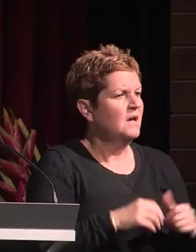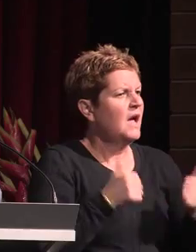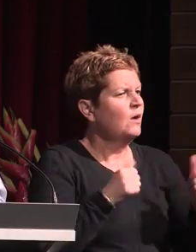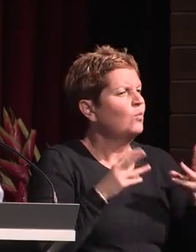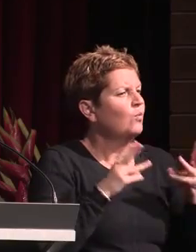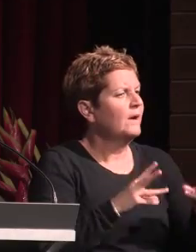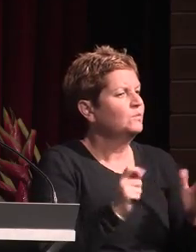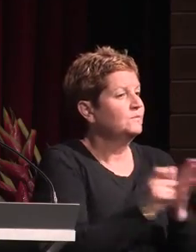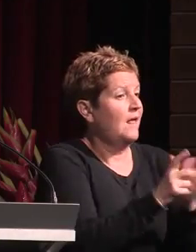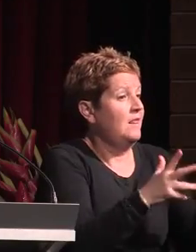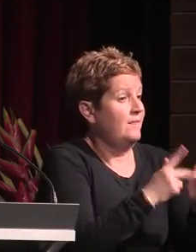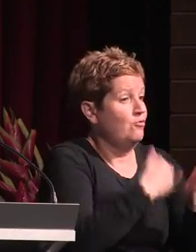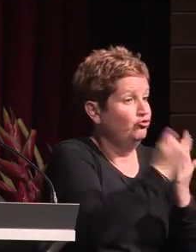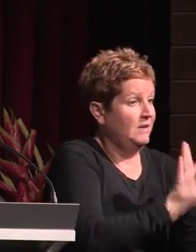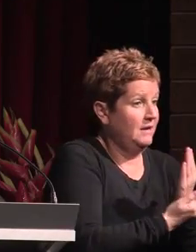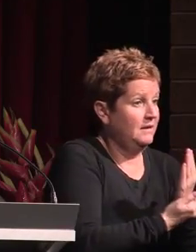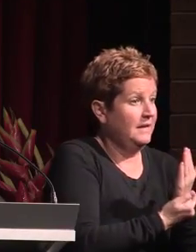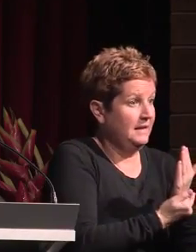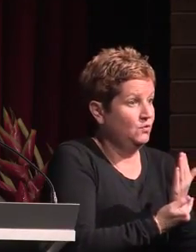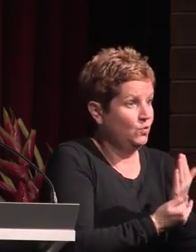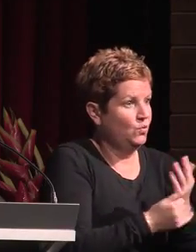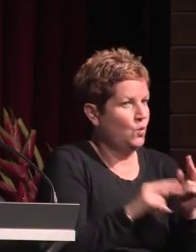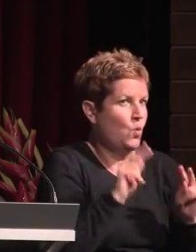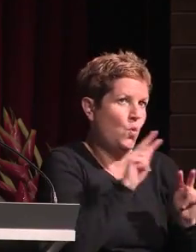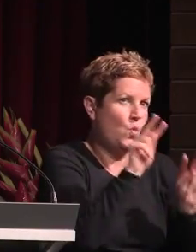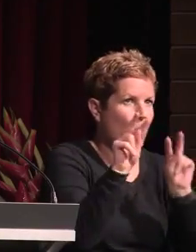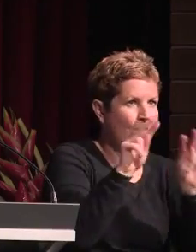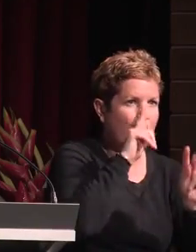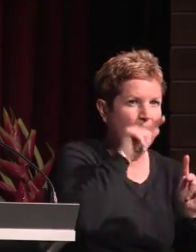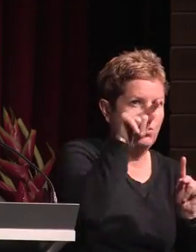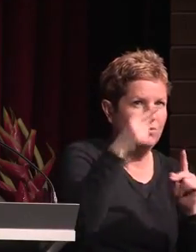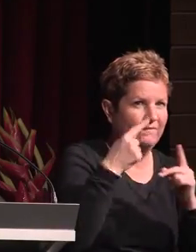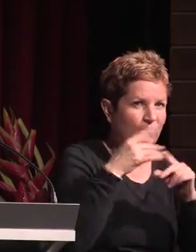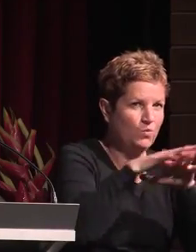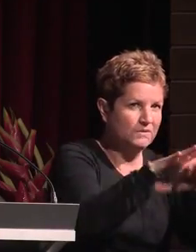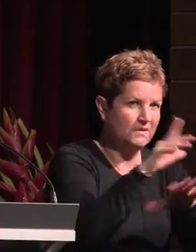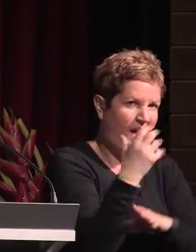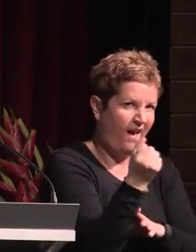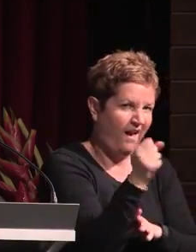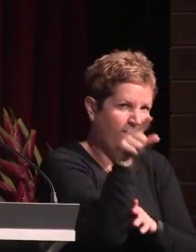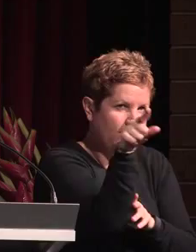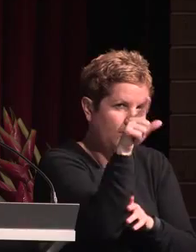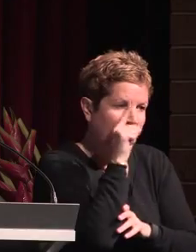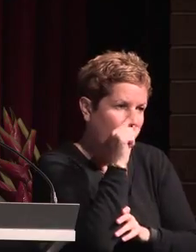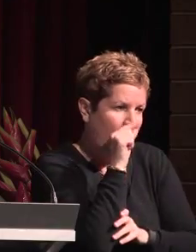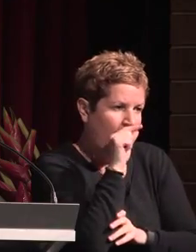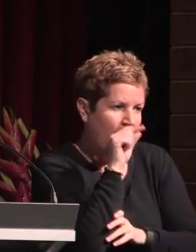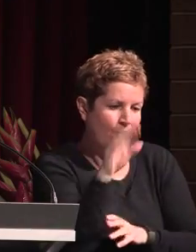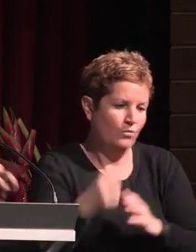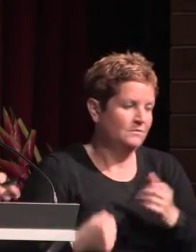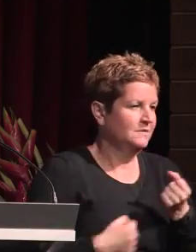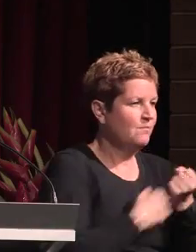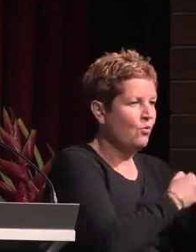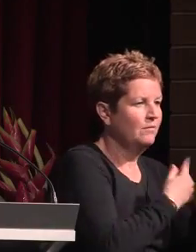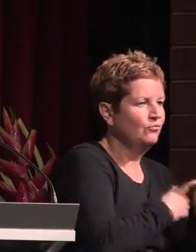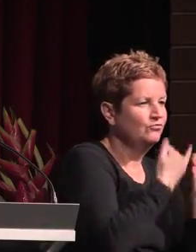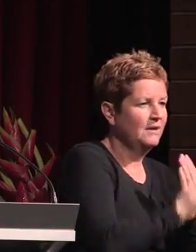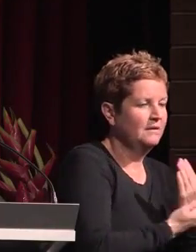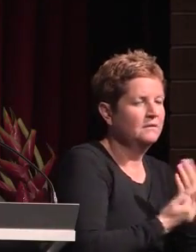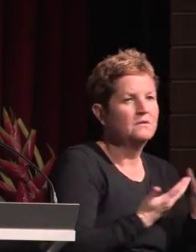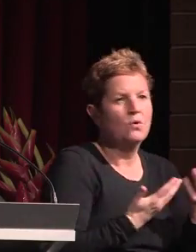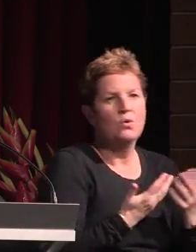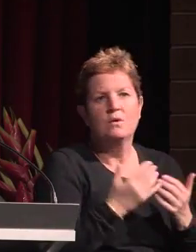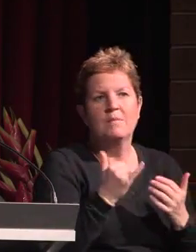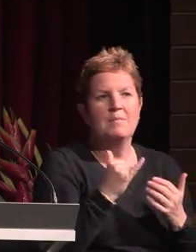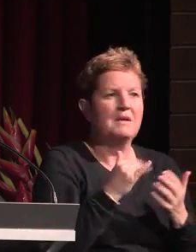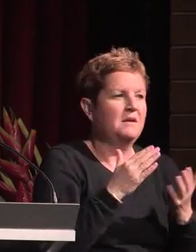and sell your project too is to look for people who are quite influential to try and help sell that message or support your project. And that could be